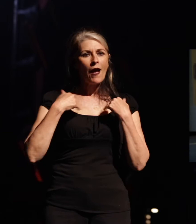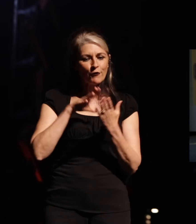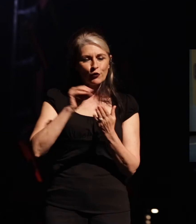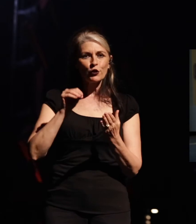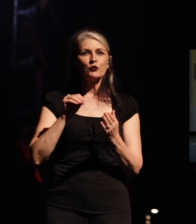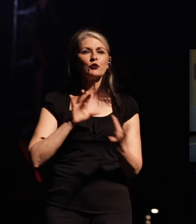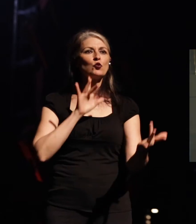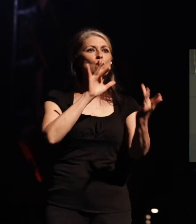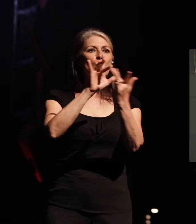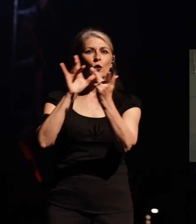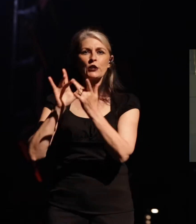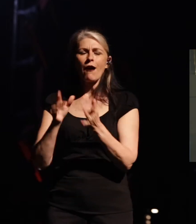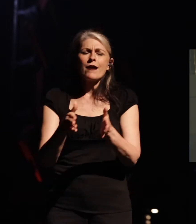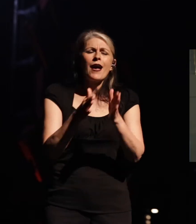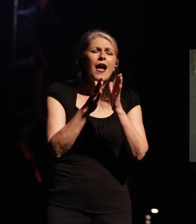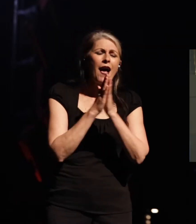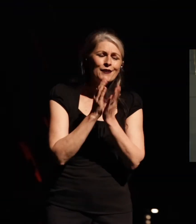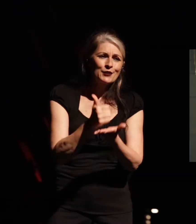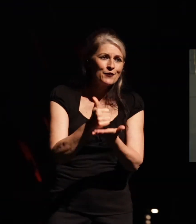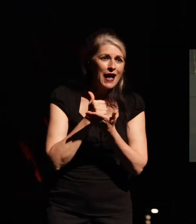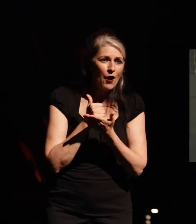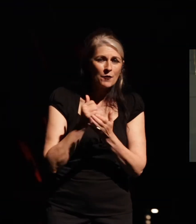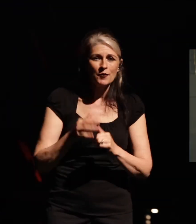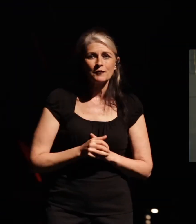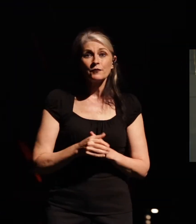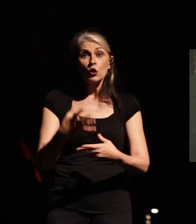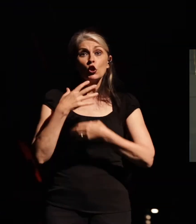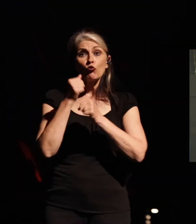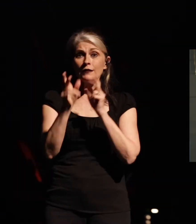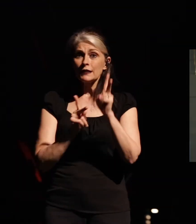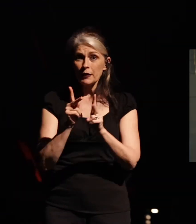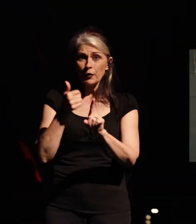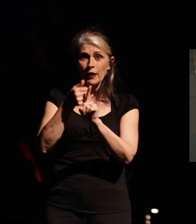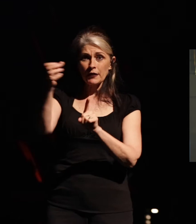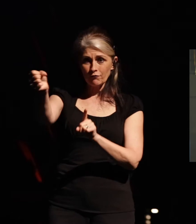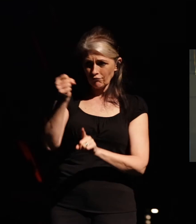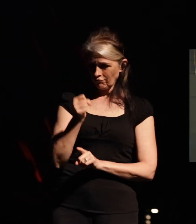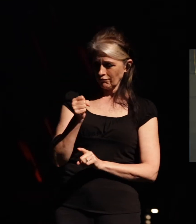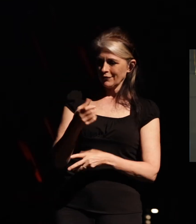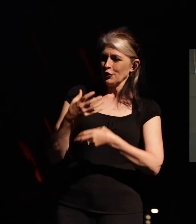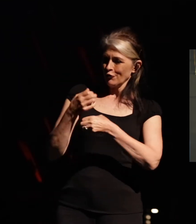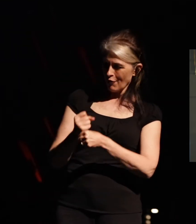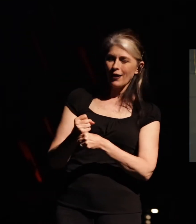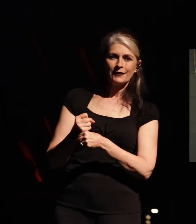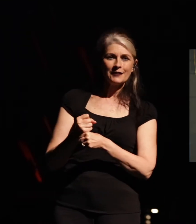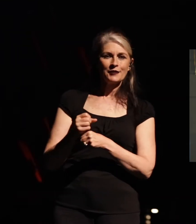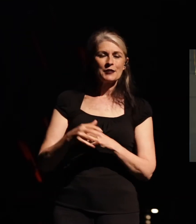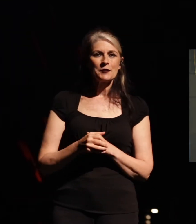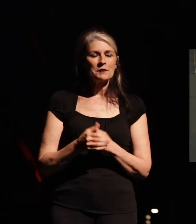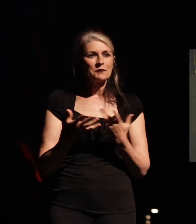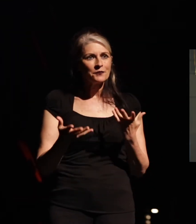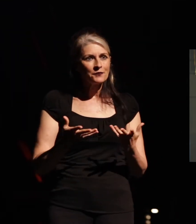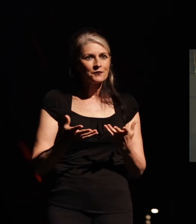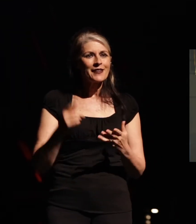and ask for help and trust the people that he has put in front of us. And I think for me,